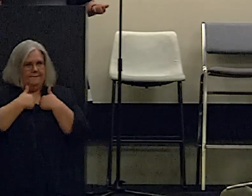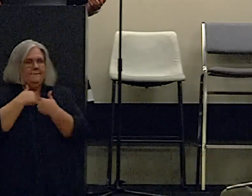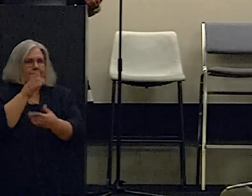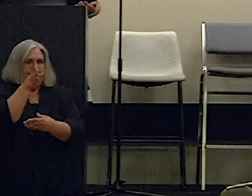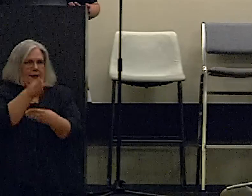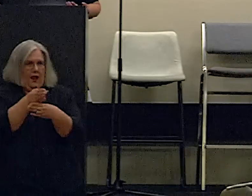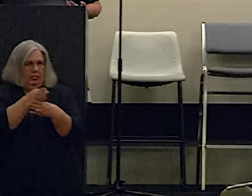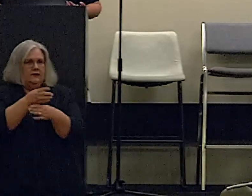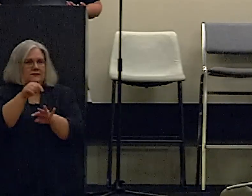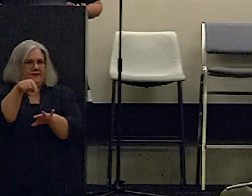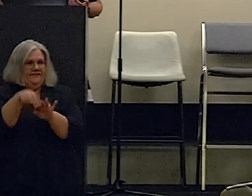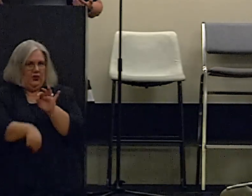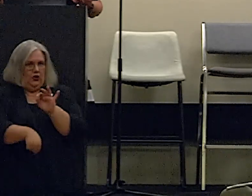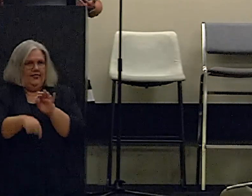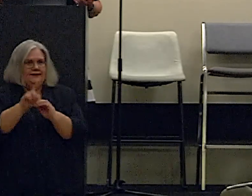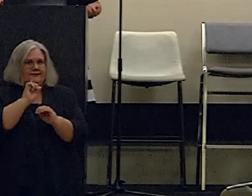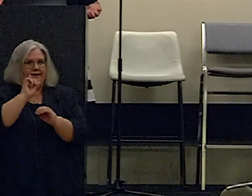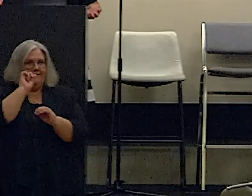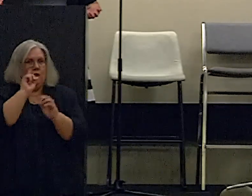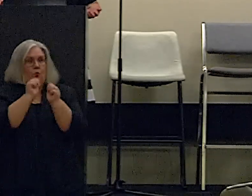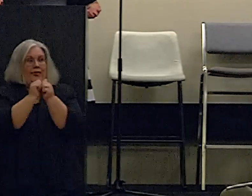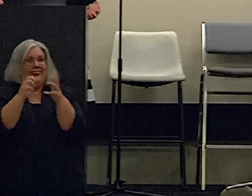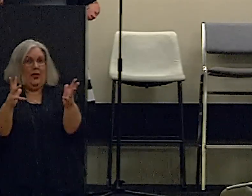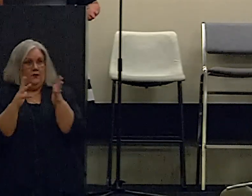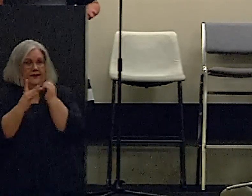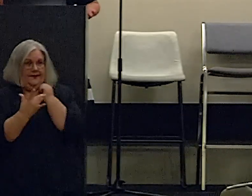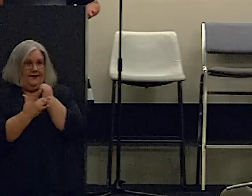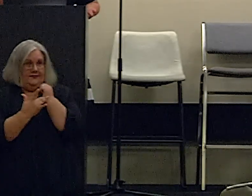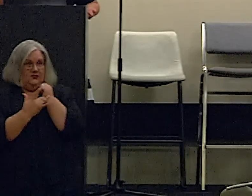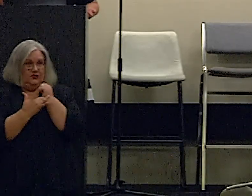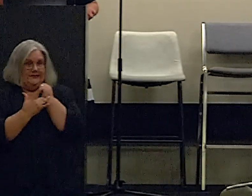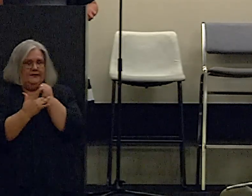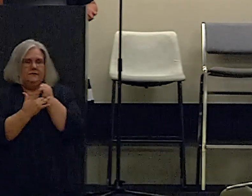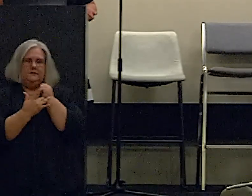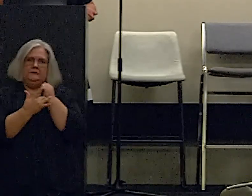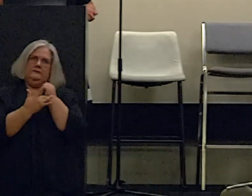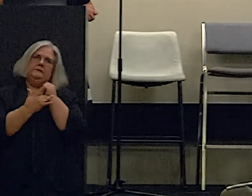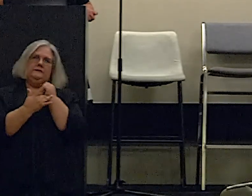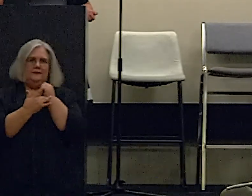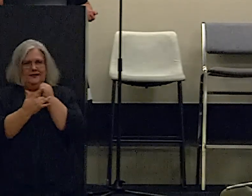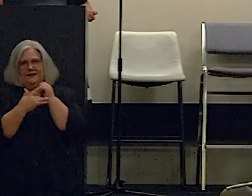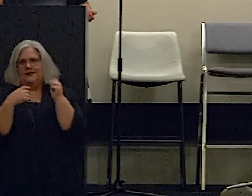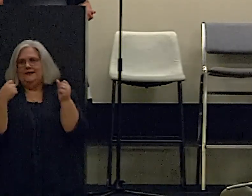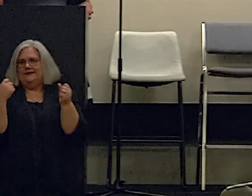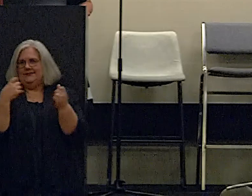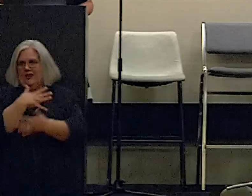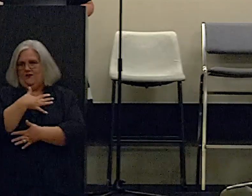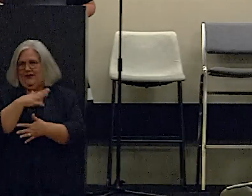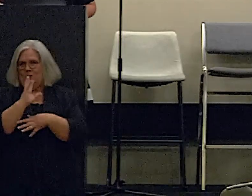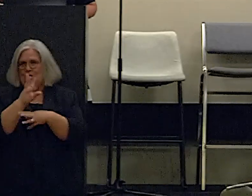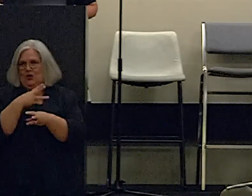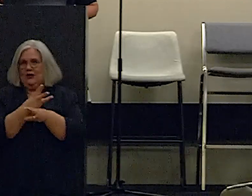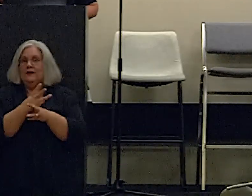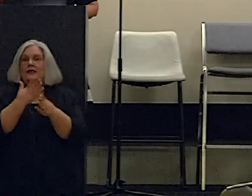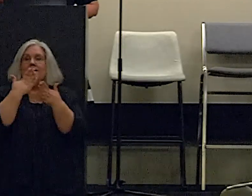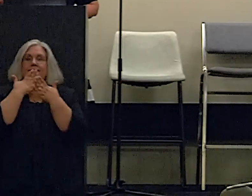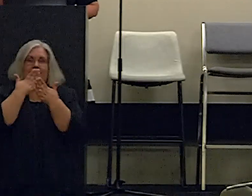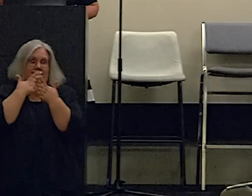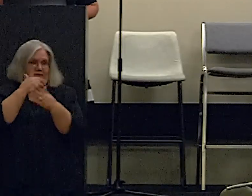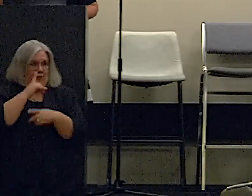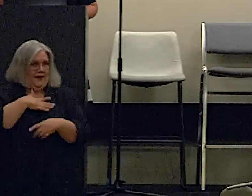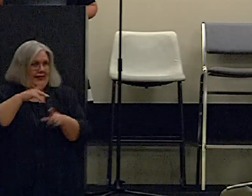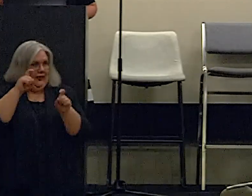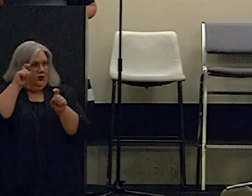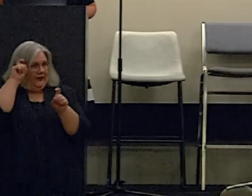moderately severely deaf. Without technology, it is a scary world. So thank goodness for my hearing